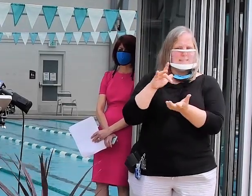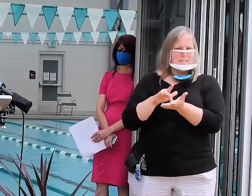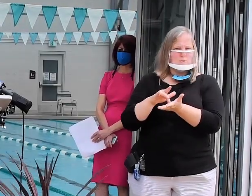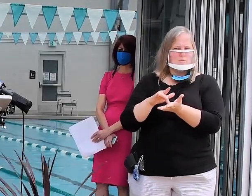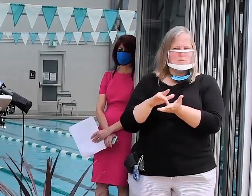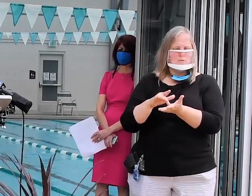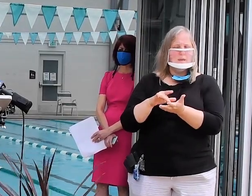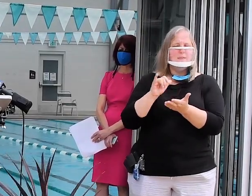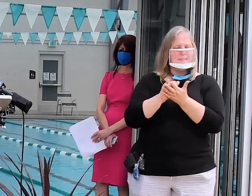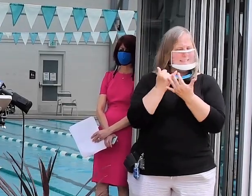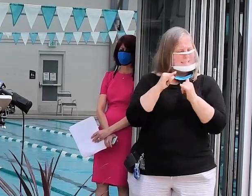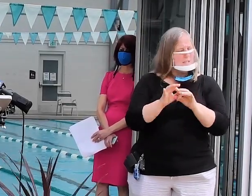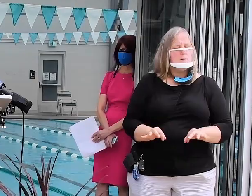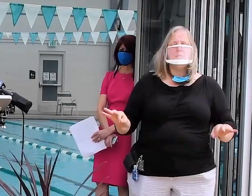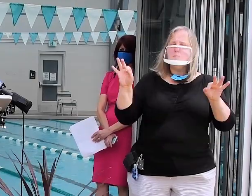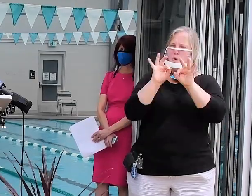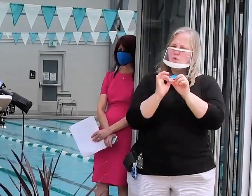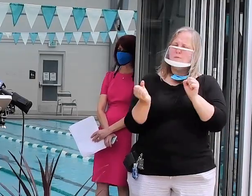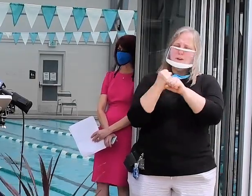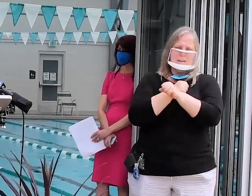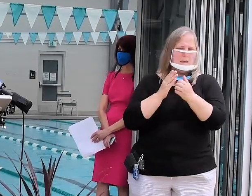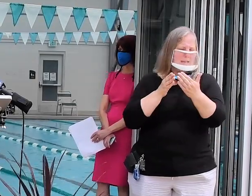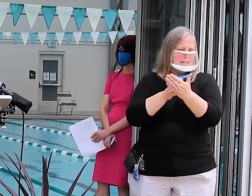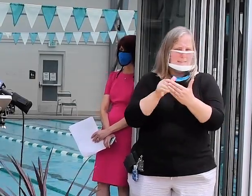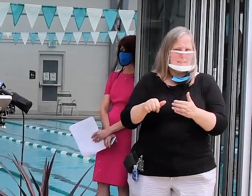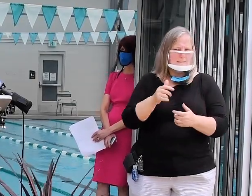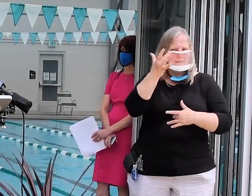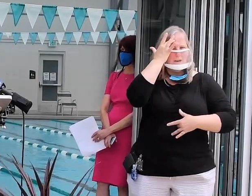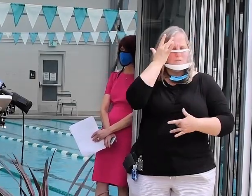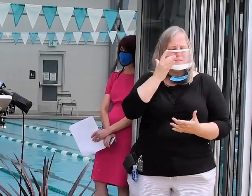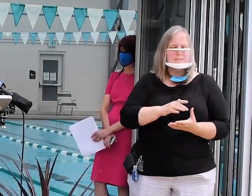still important in the fight against this virus.